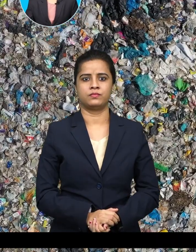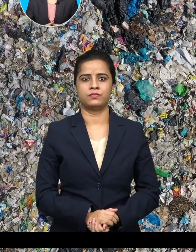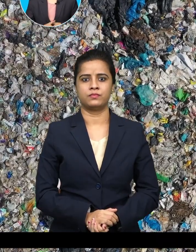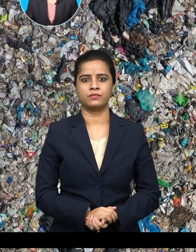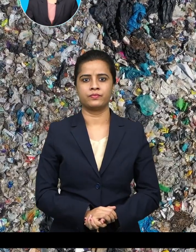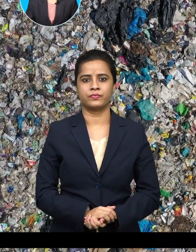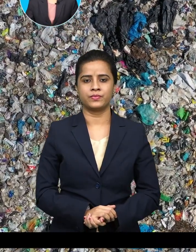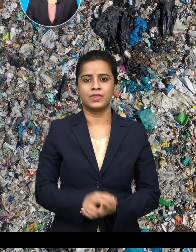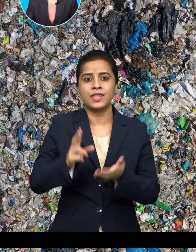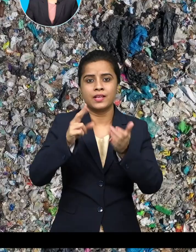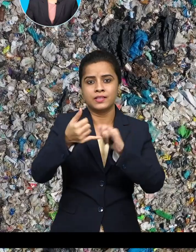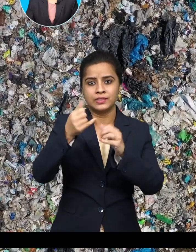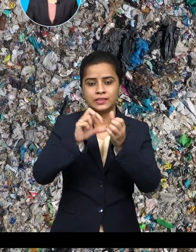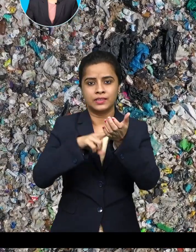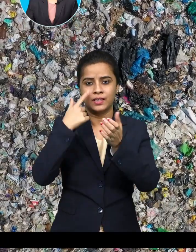Sanitary landfill.